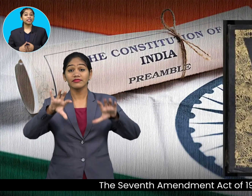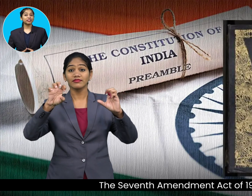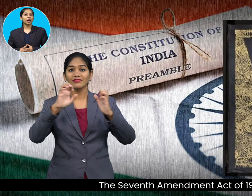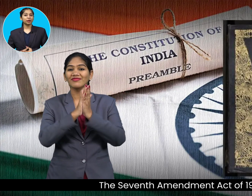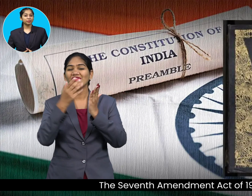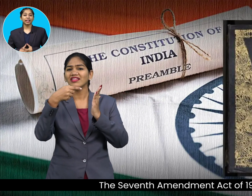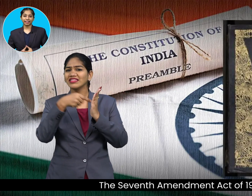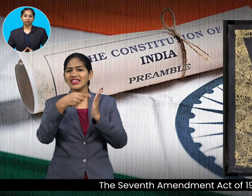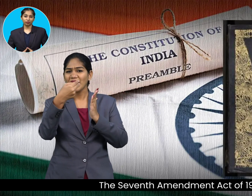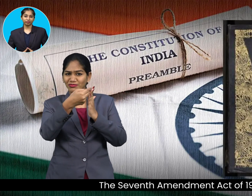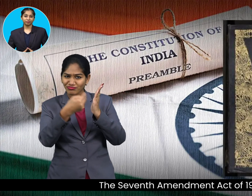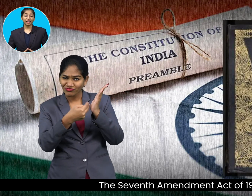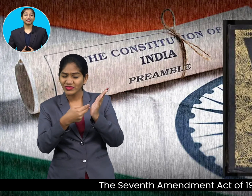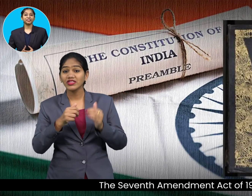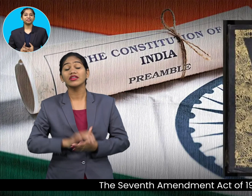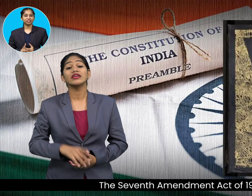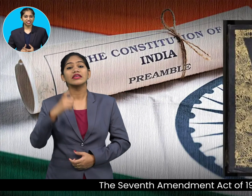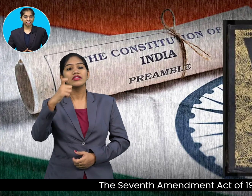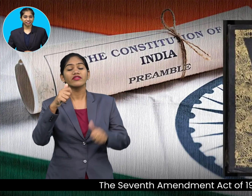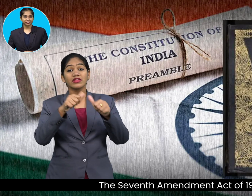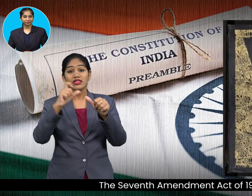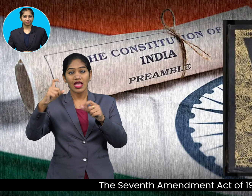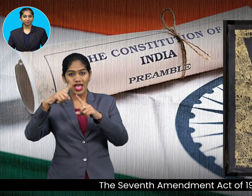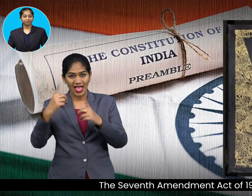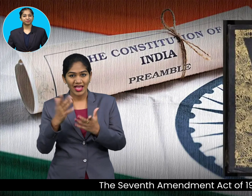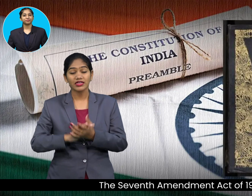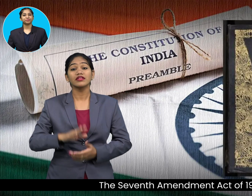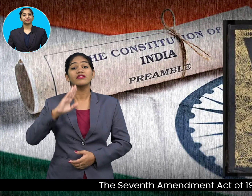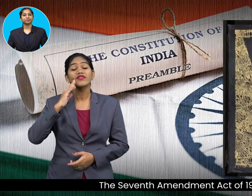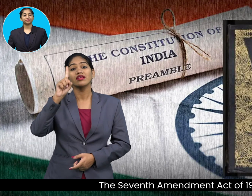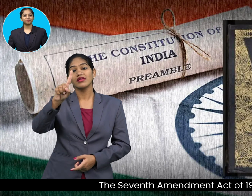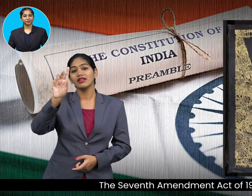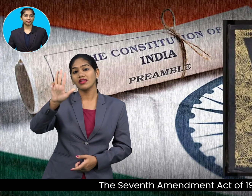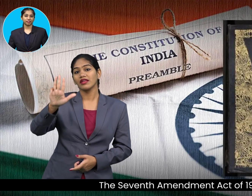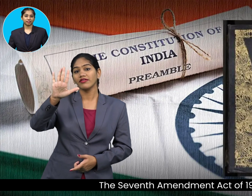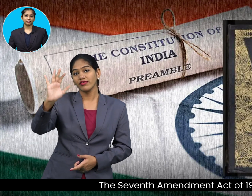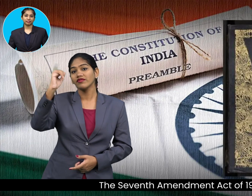The 7th Amendment Act of 1956